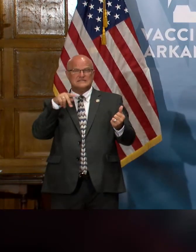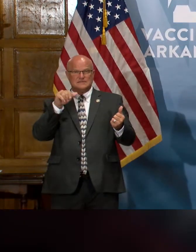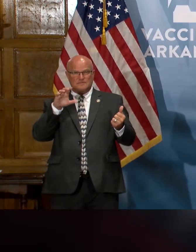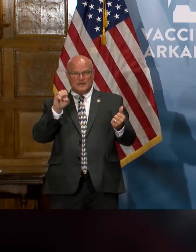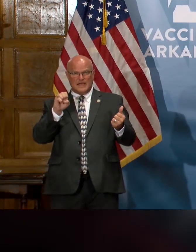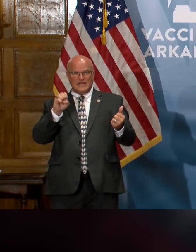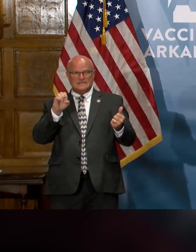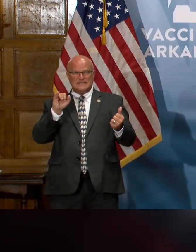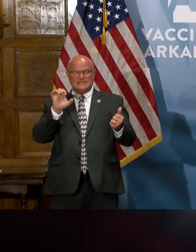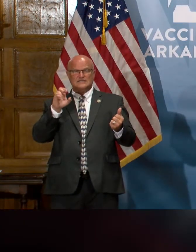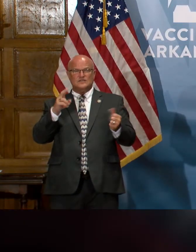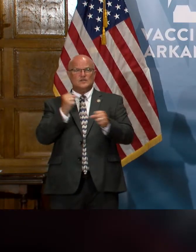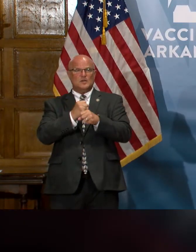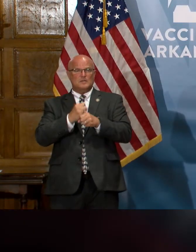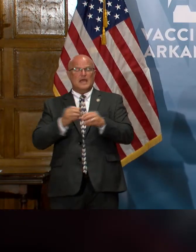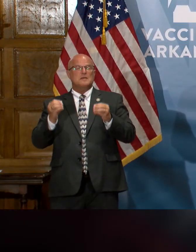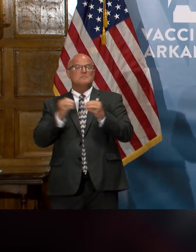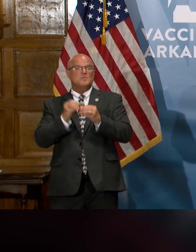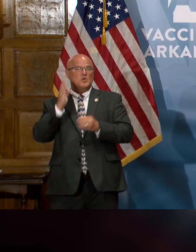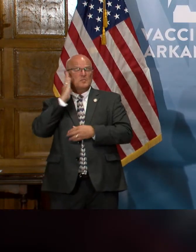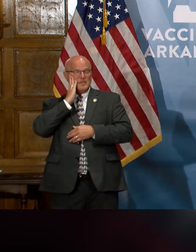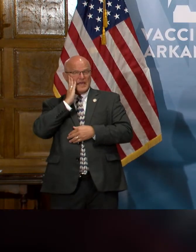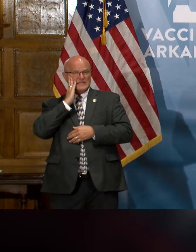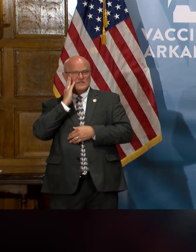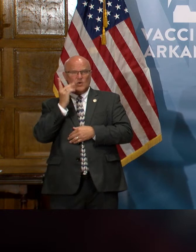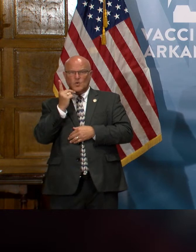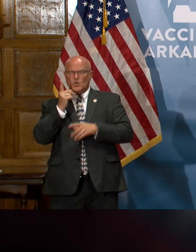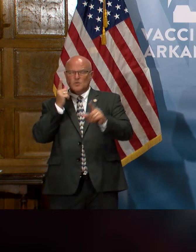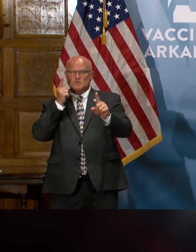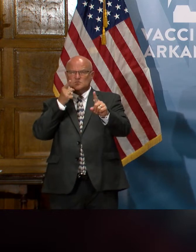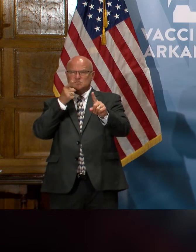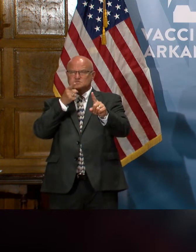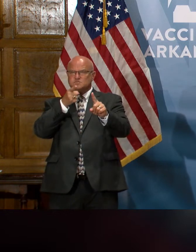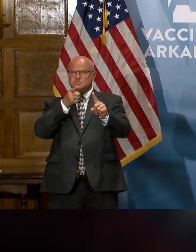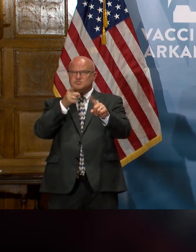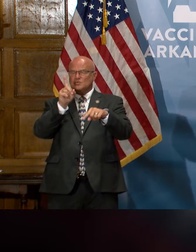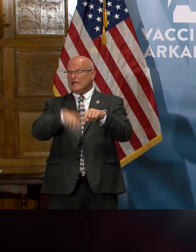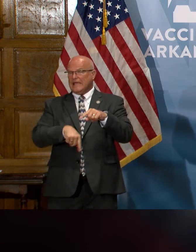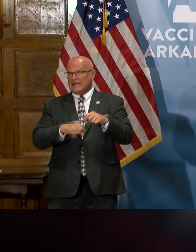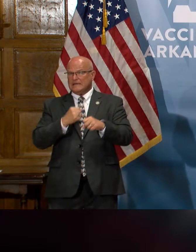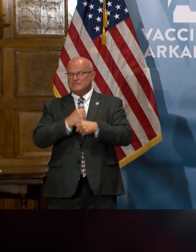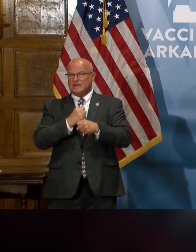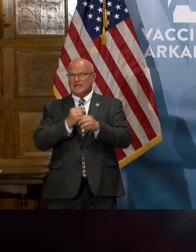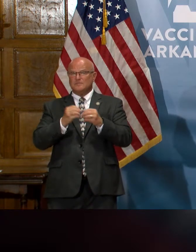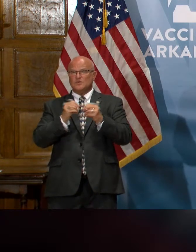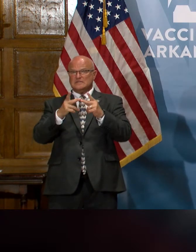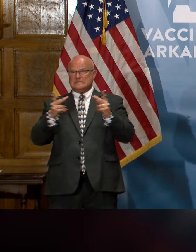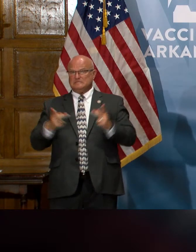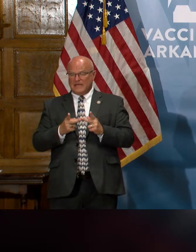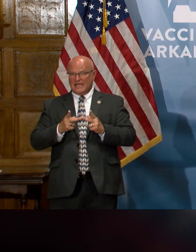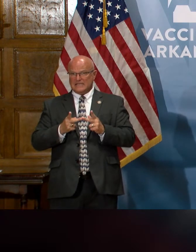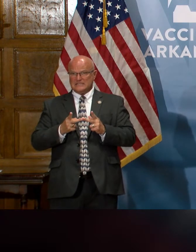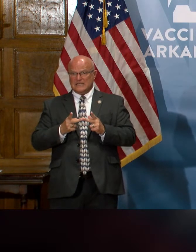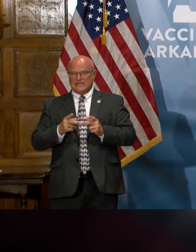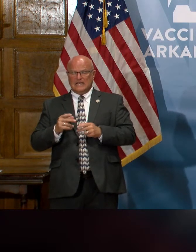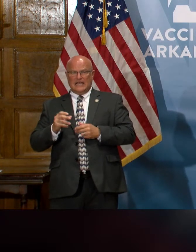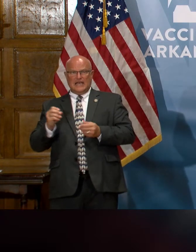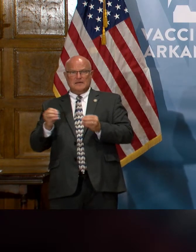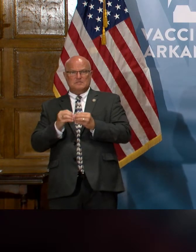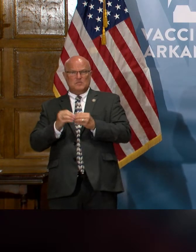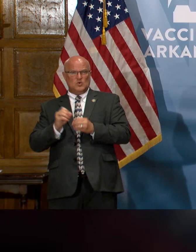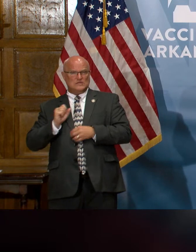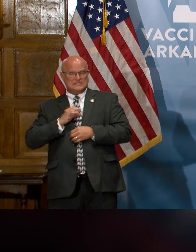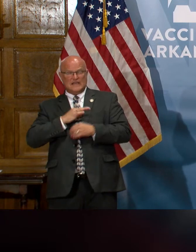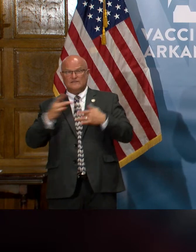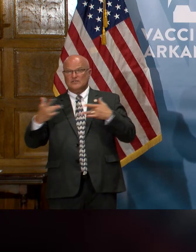capacity is just to create more beds, but at what point do we simply cannot create more beds, especially when it comes to staffing, and are